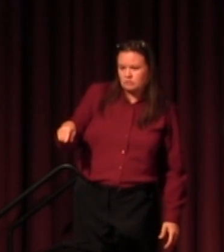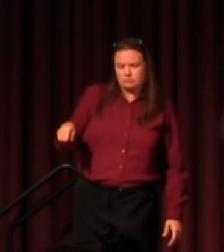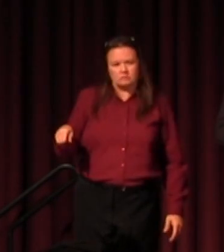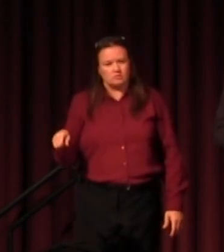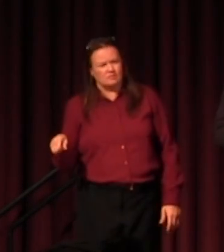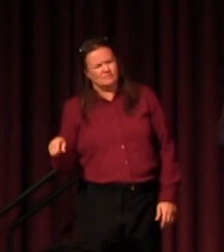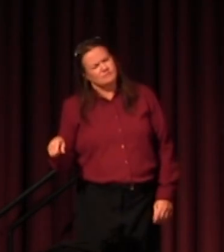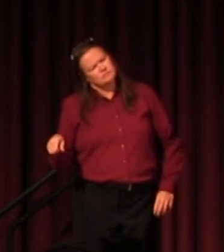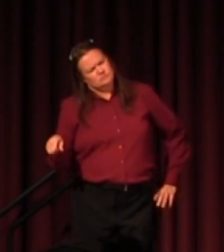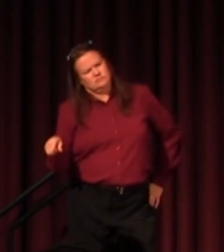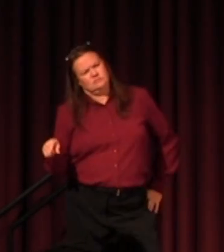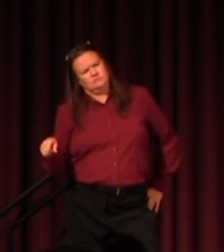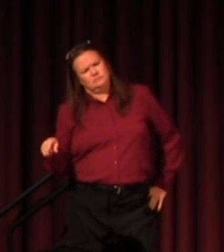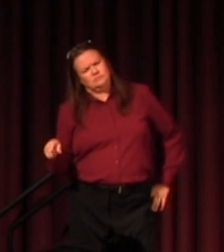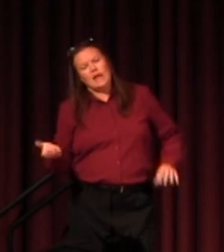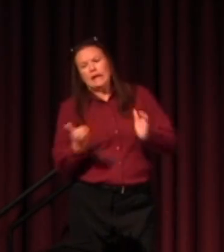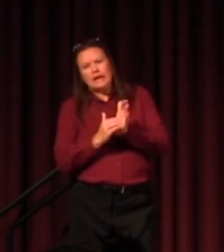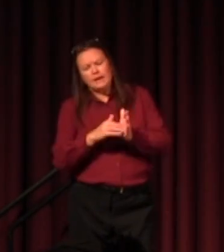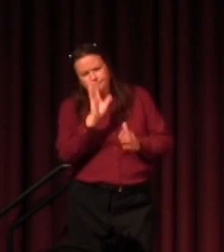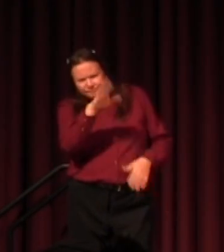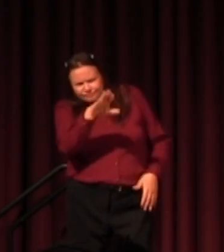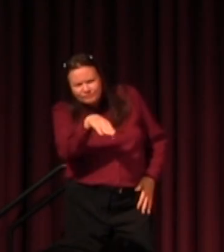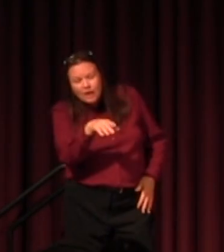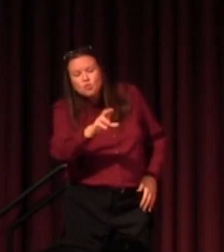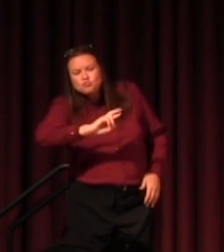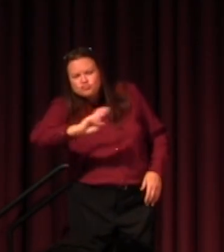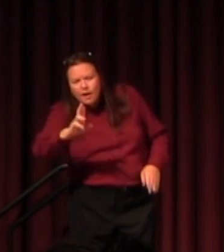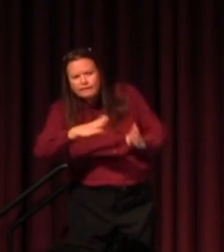I was like, this lady